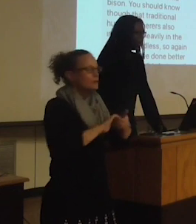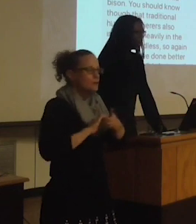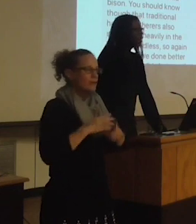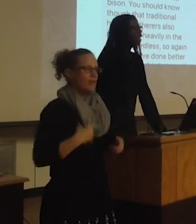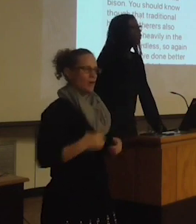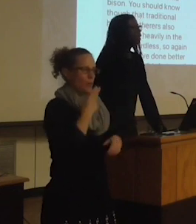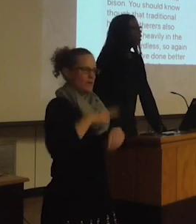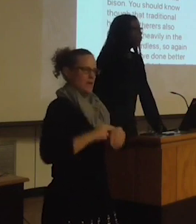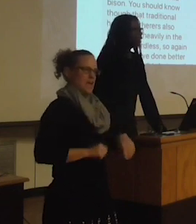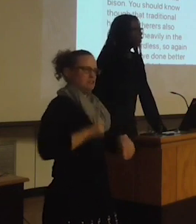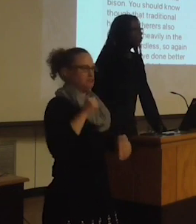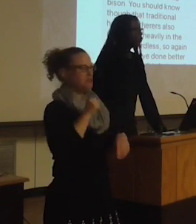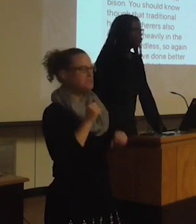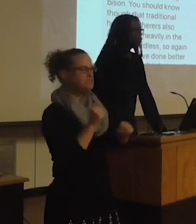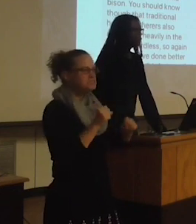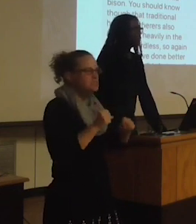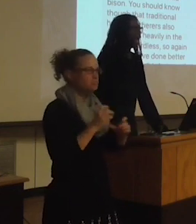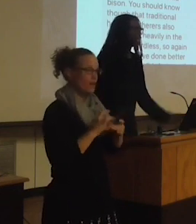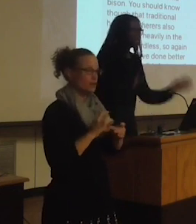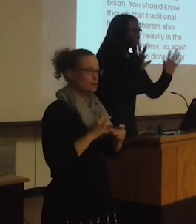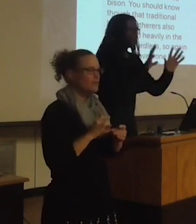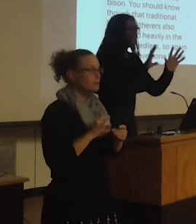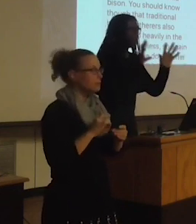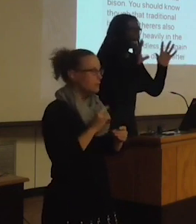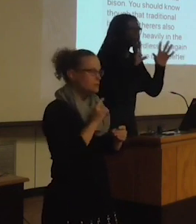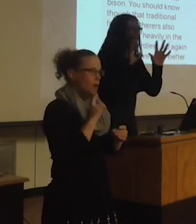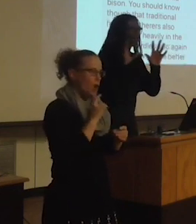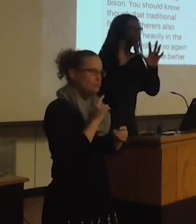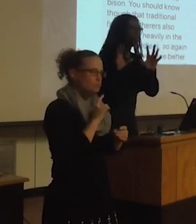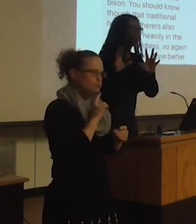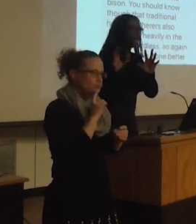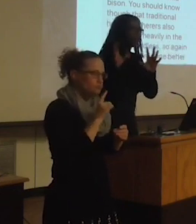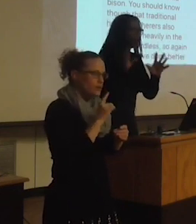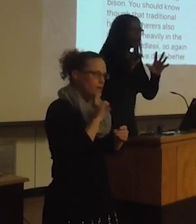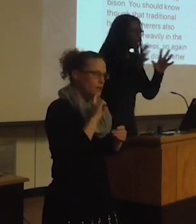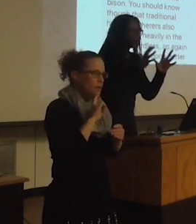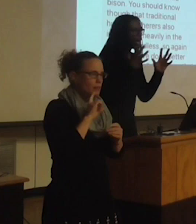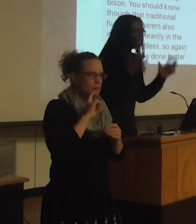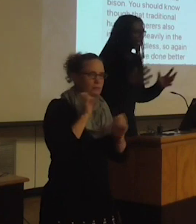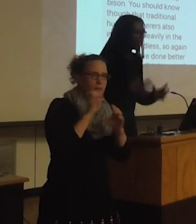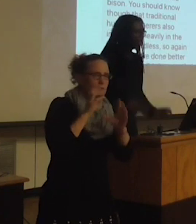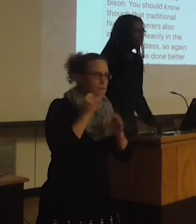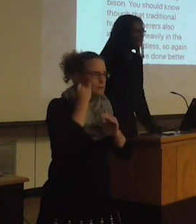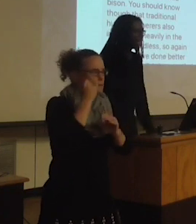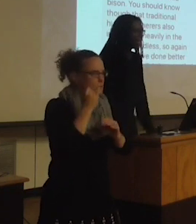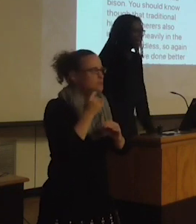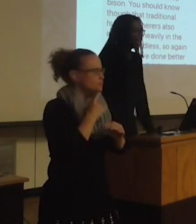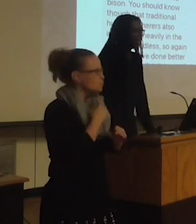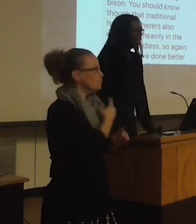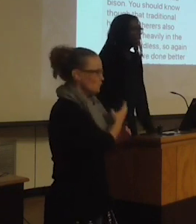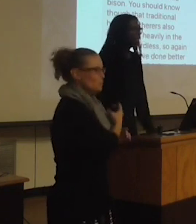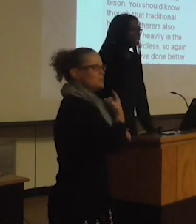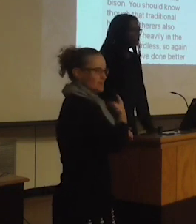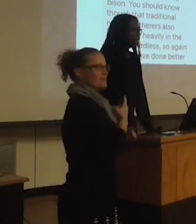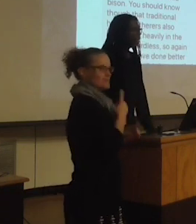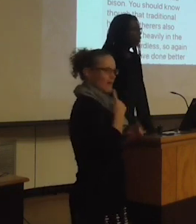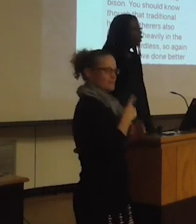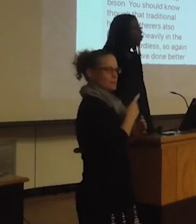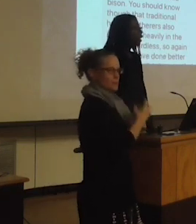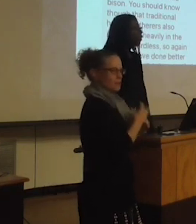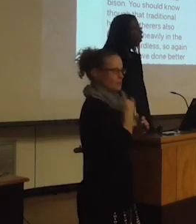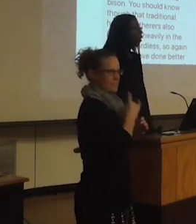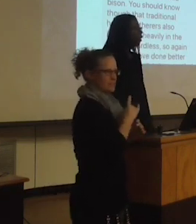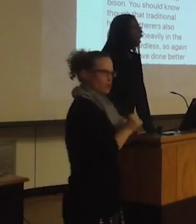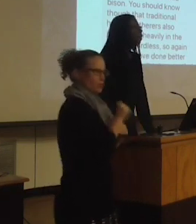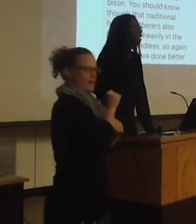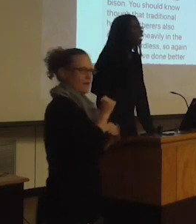rhetoric, there is a very real move to actually frame animal agriculture as part of the project of civilization. This is something that we